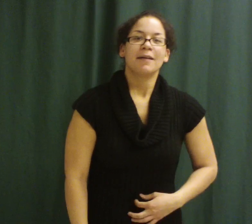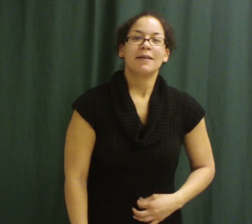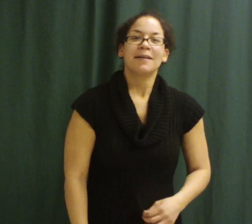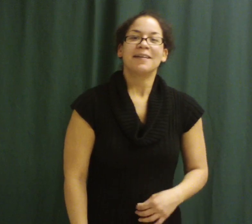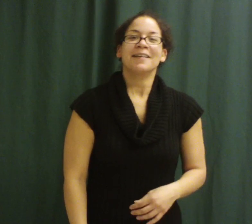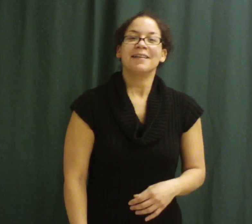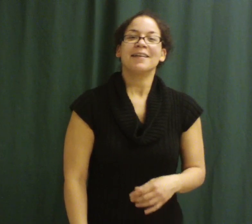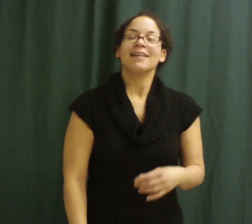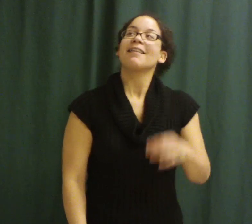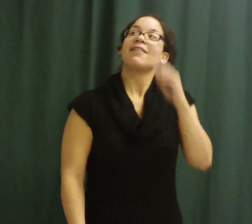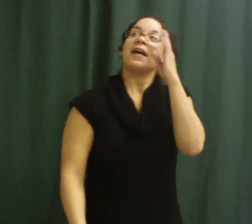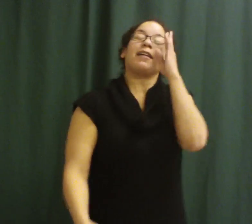The end.